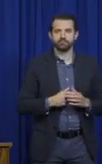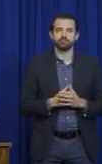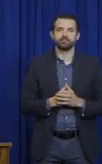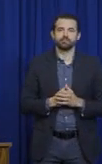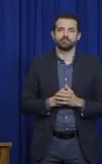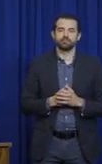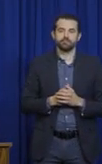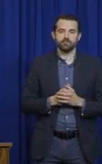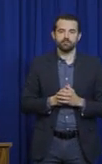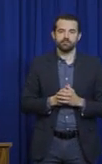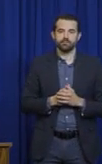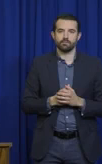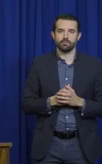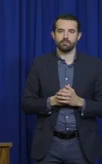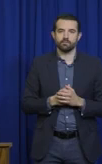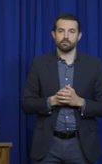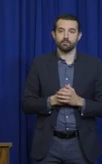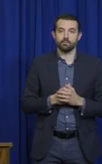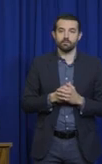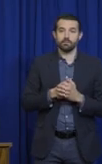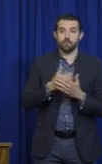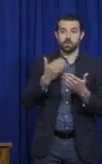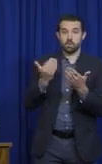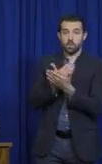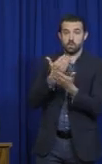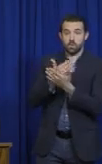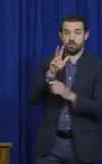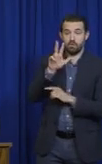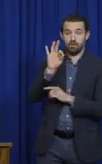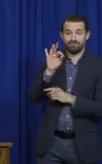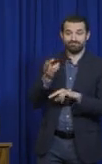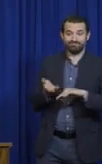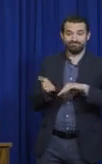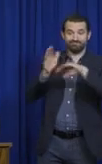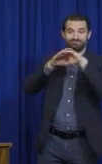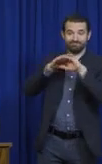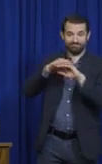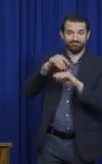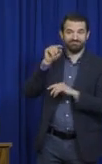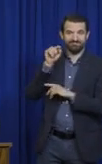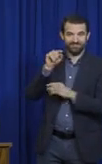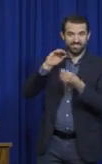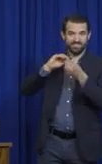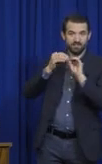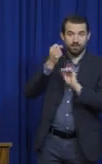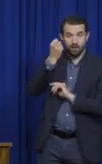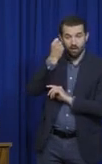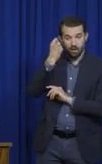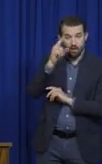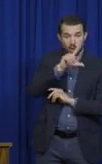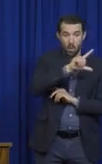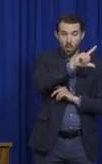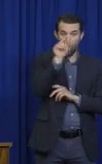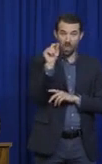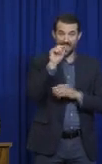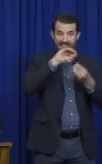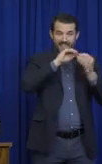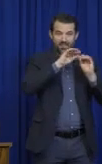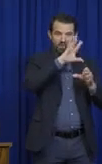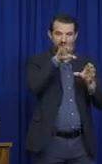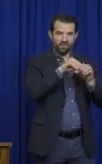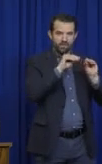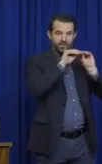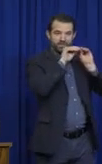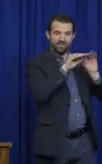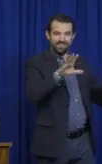Of the new cases today, of the 39, 20 of them are among outbreaks that are currently ongoing. And we'll talk